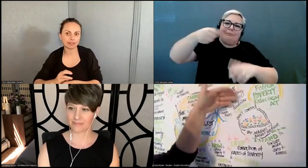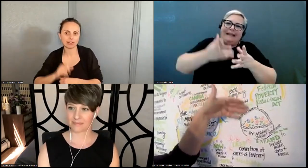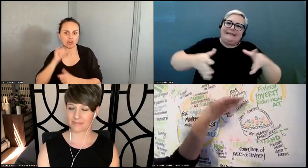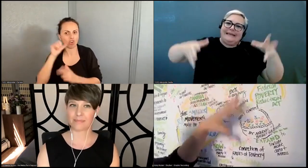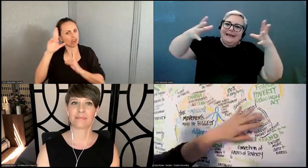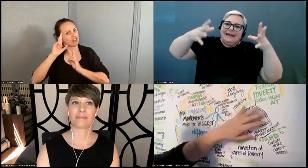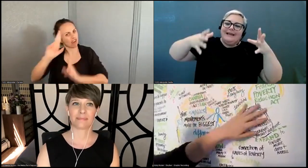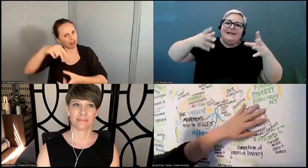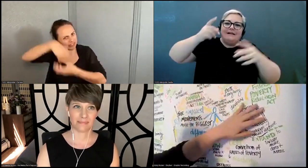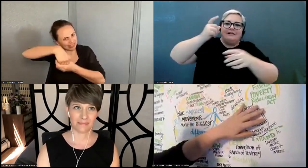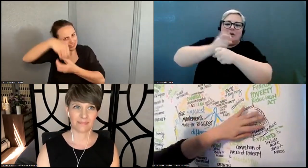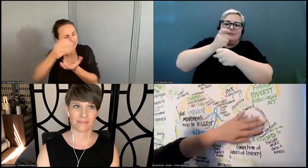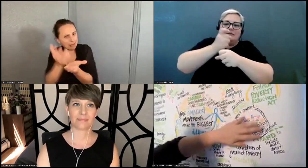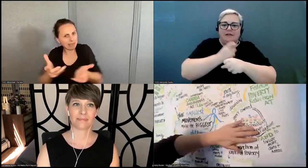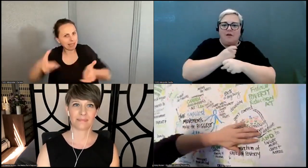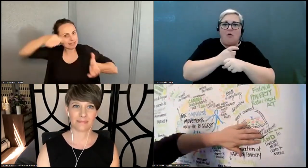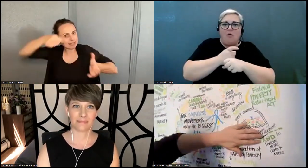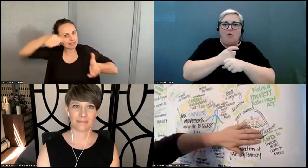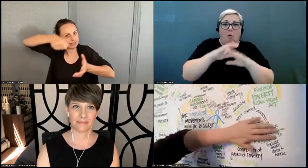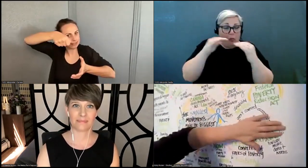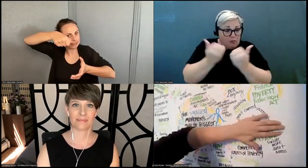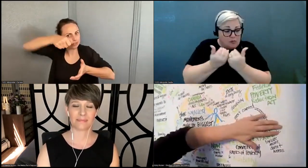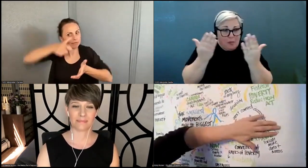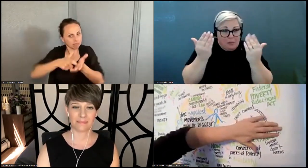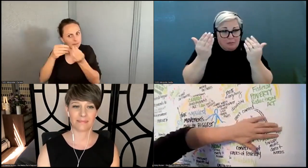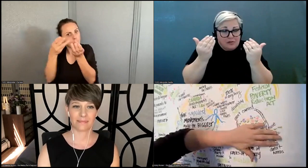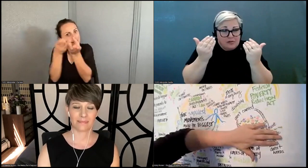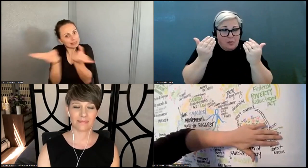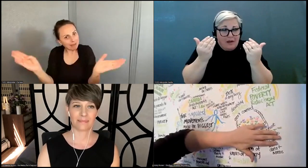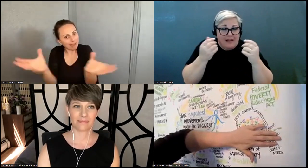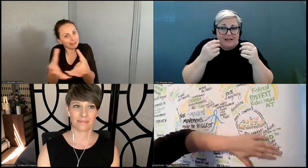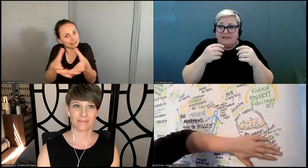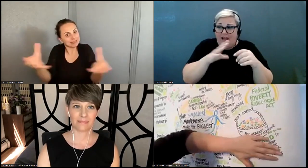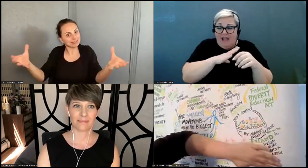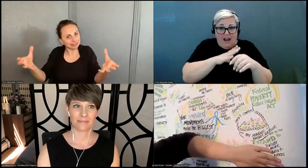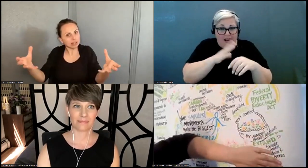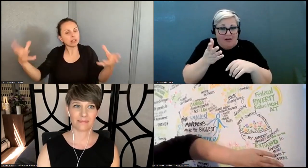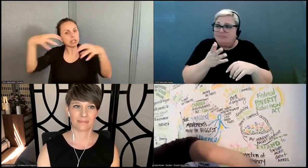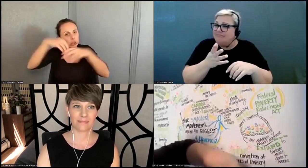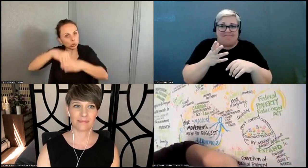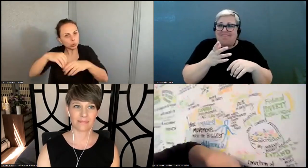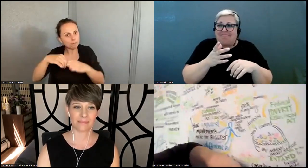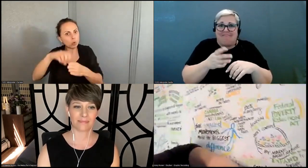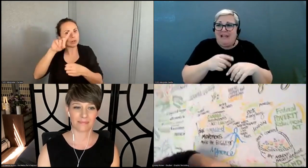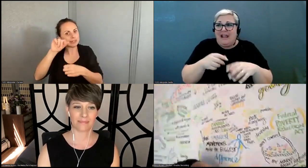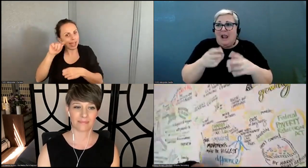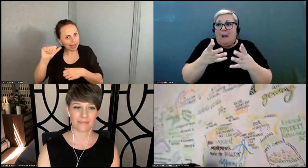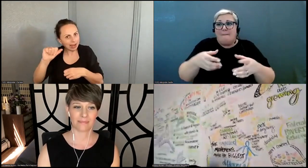honored in this basket, that it needs to expand to include more data and more needs.